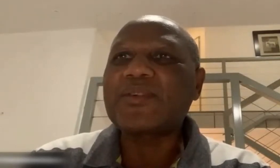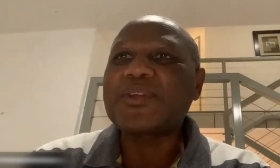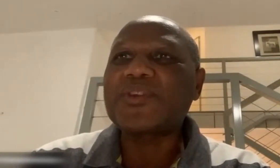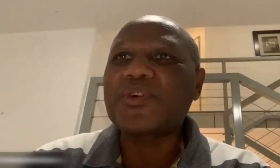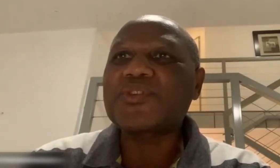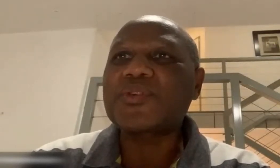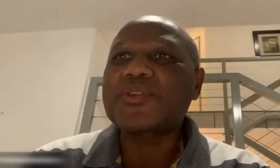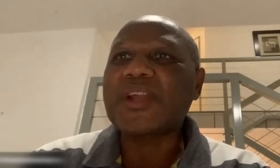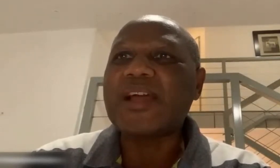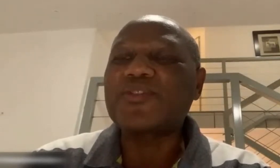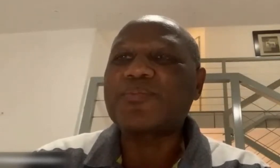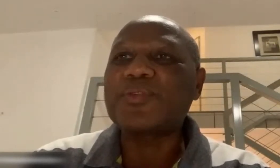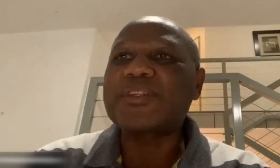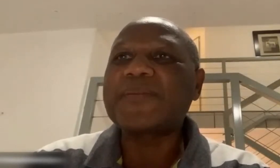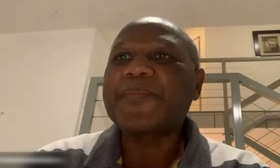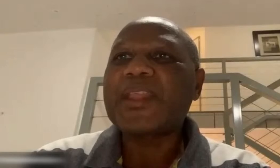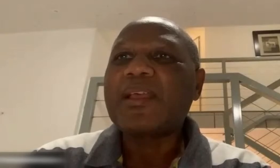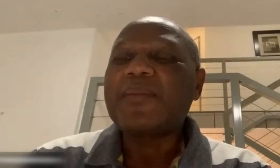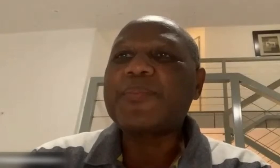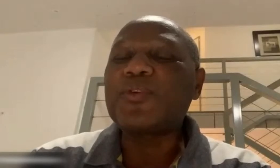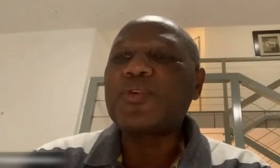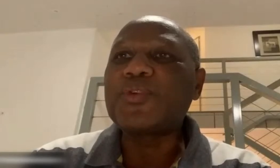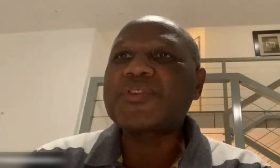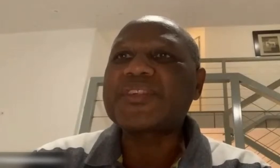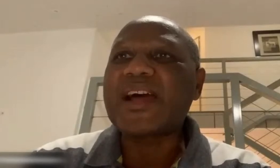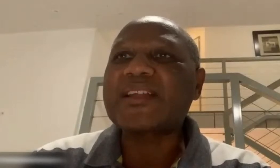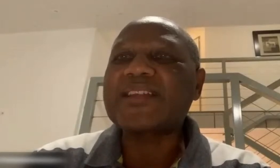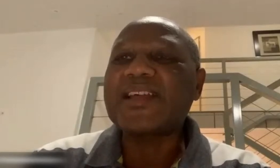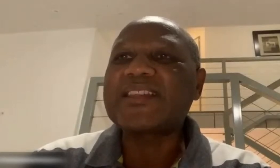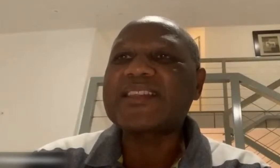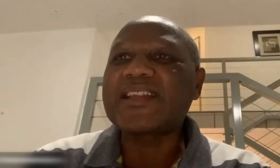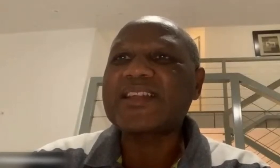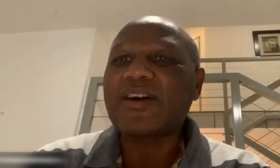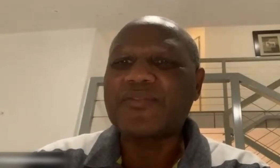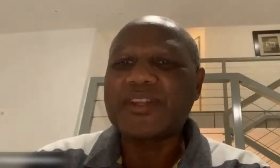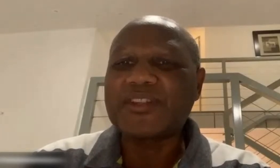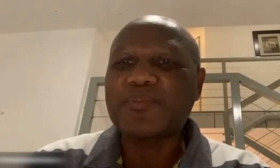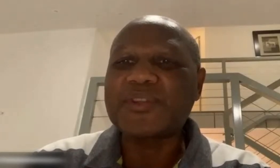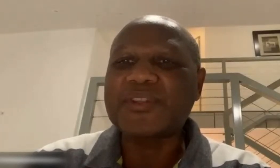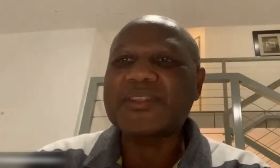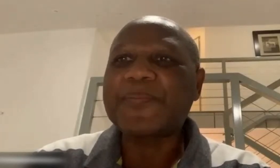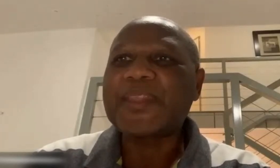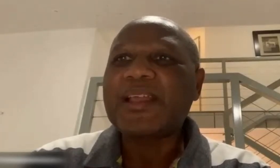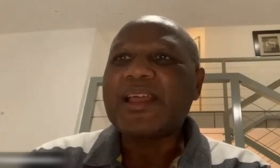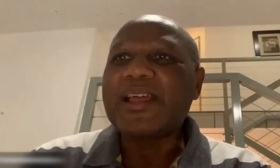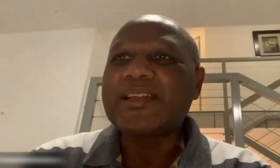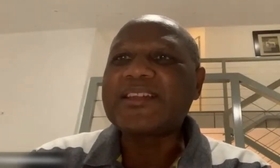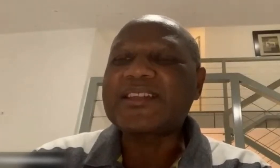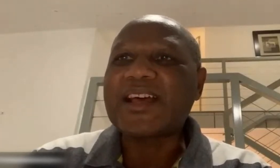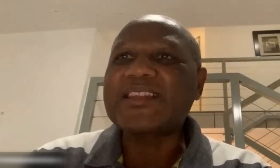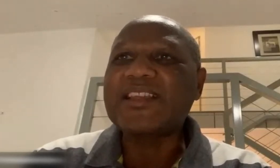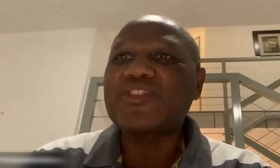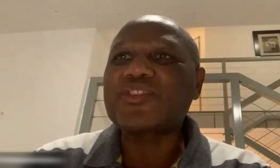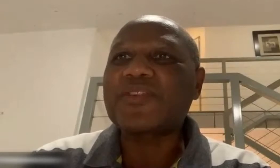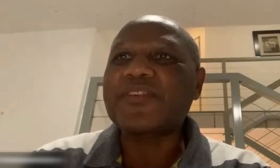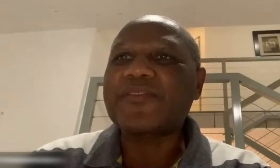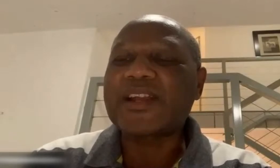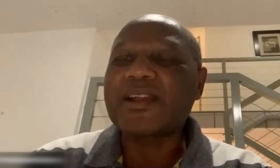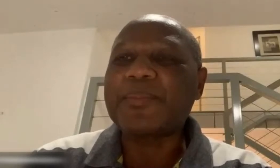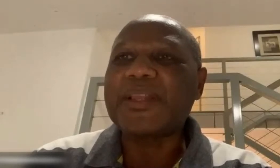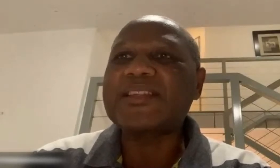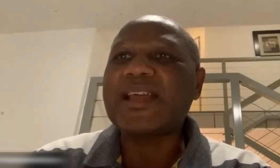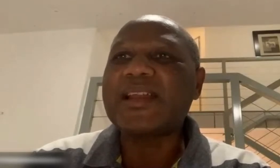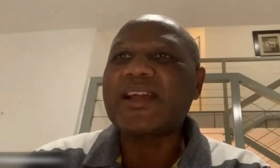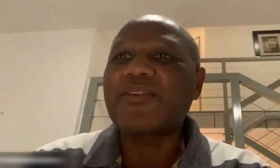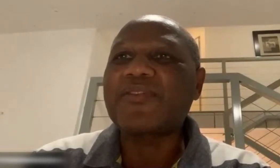which also tried to put people who use drugs at the center of the response, discussing issues of